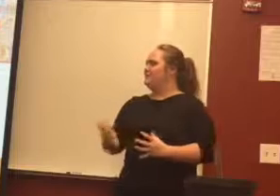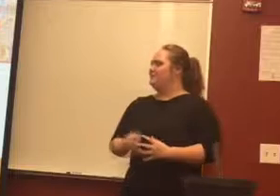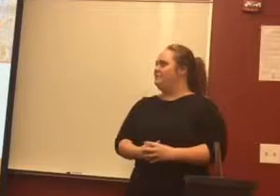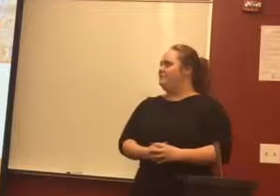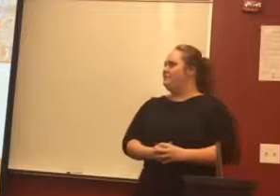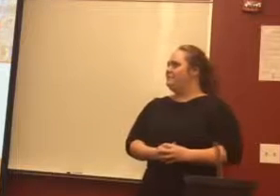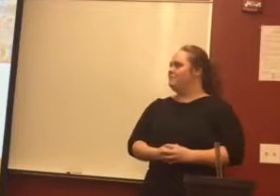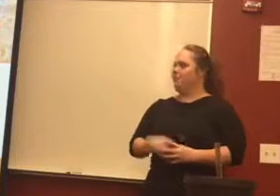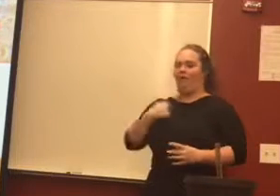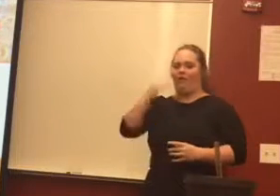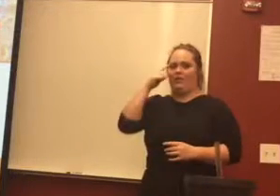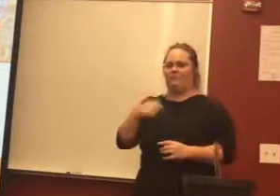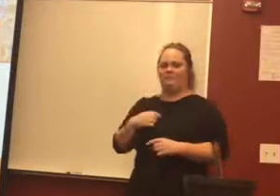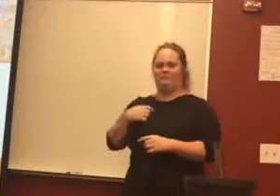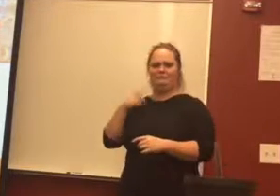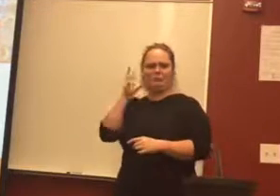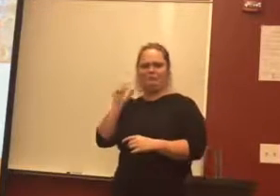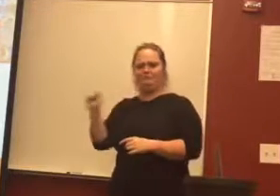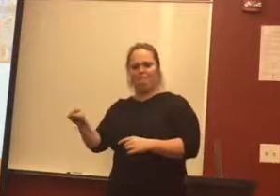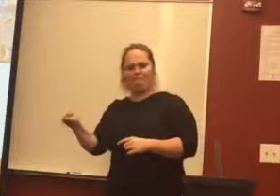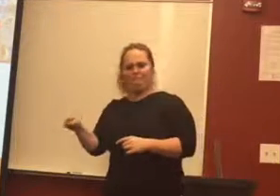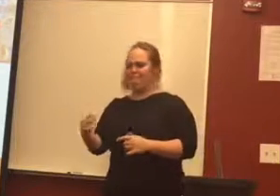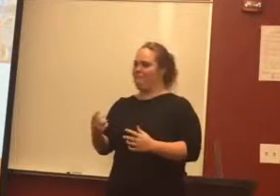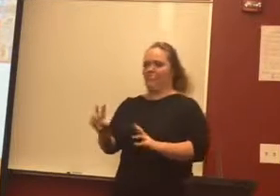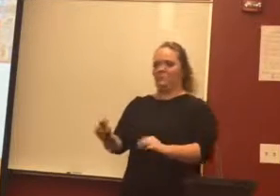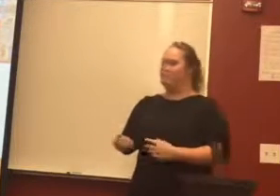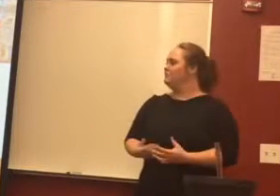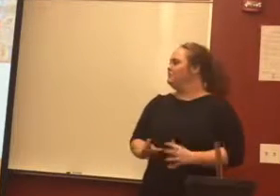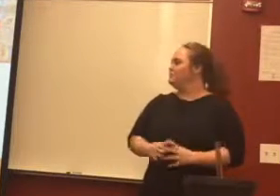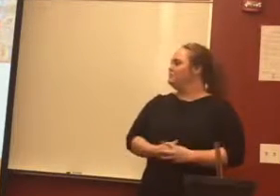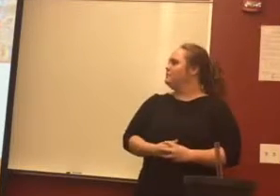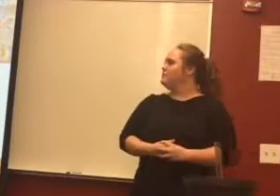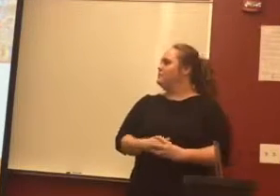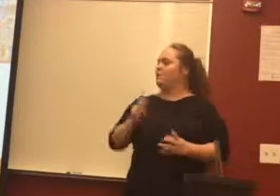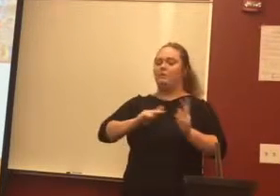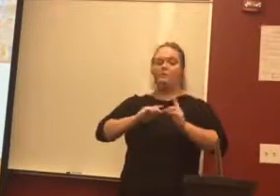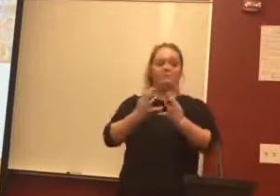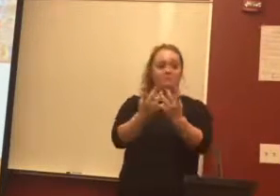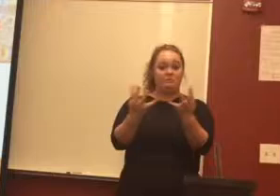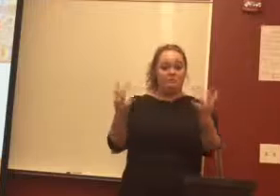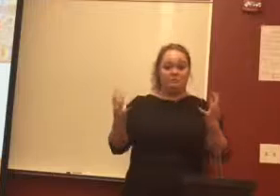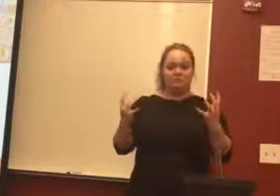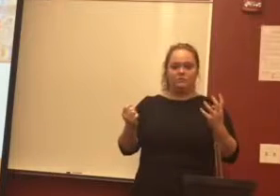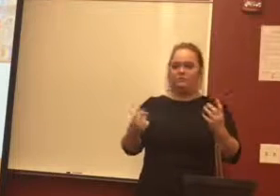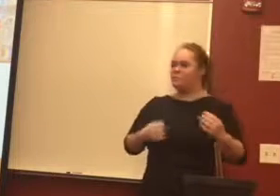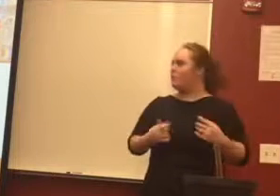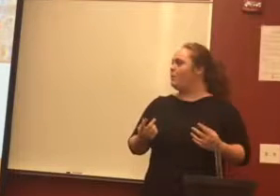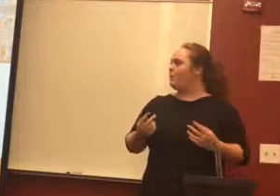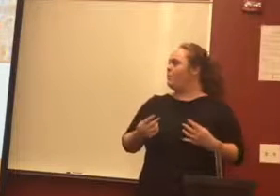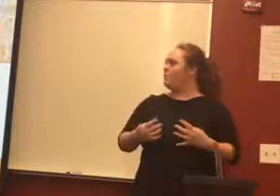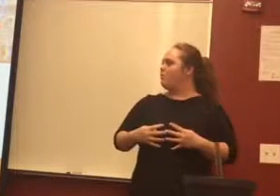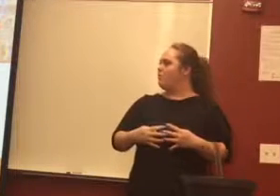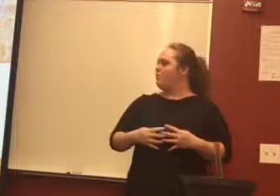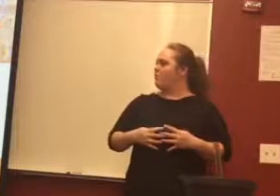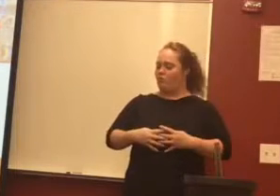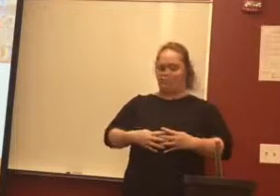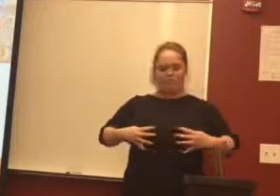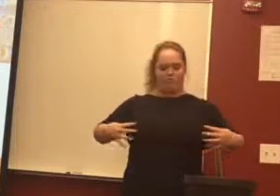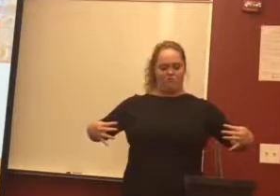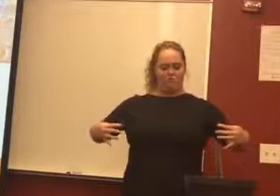somebody was tapping. It was super crowded. So we were up against the railing, and by the time we were done, I had like a red mark on